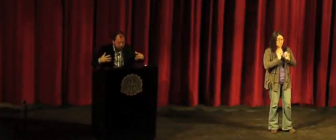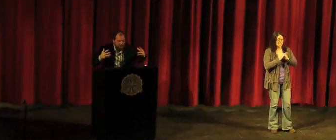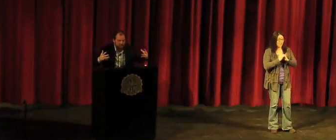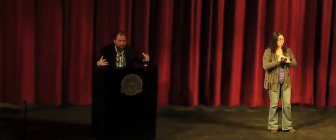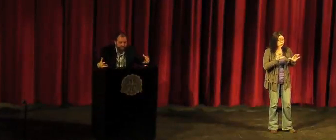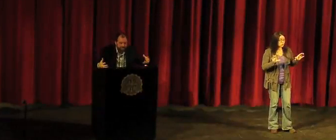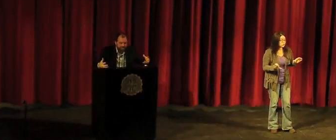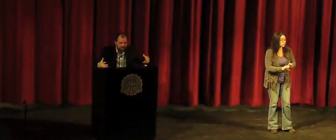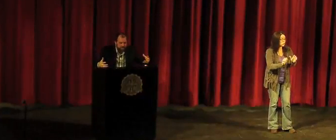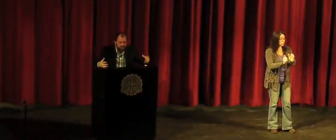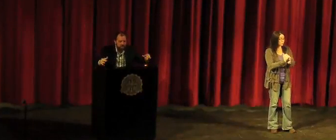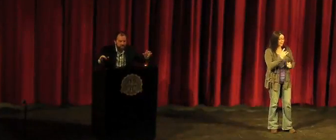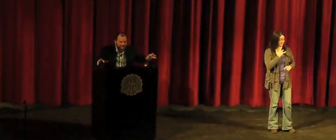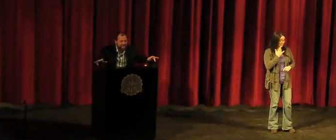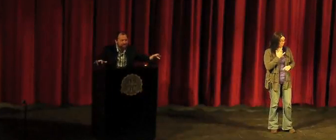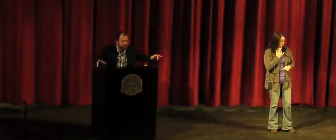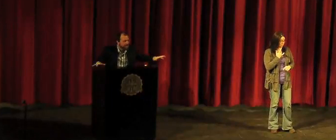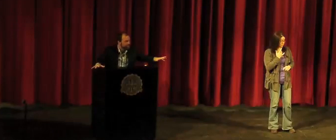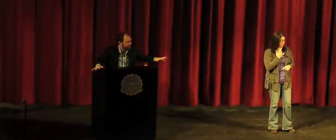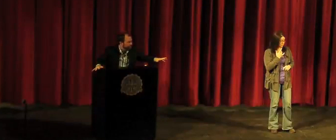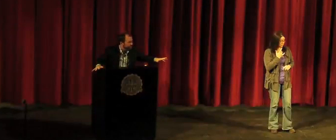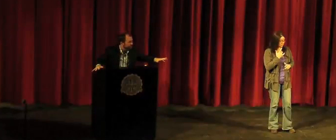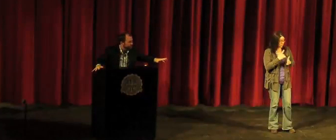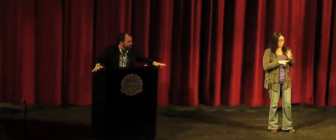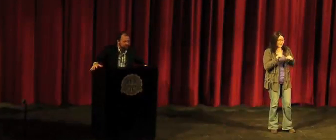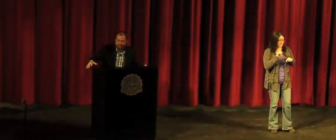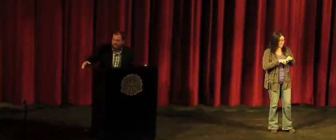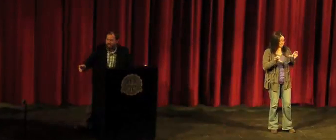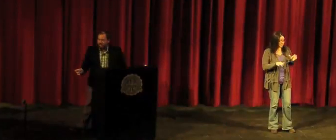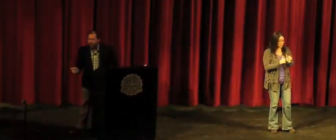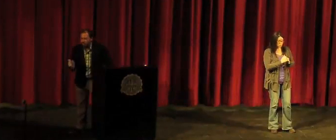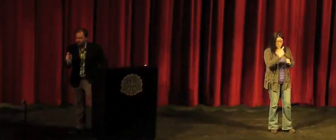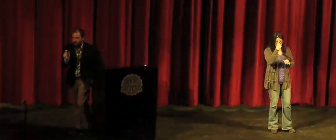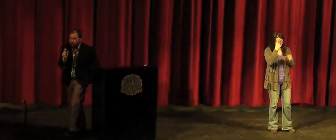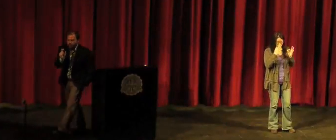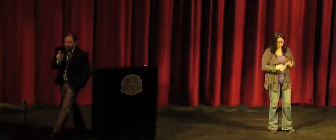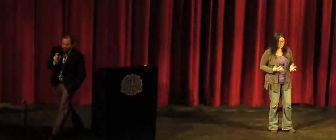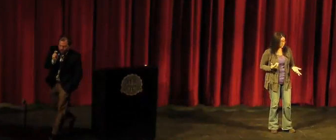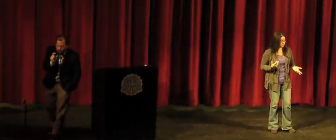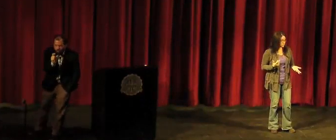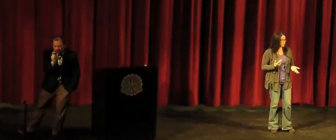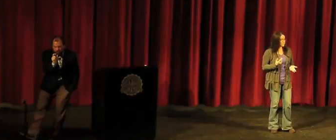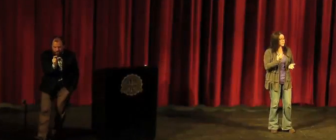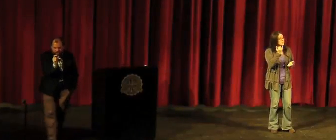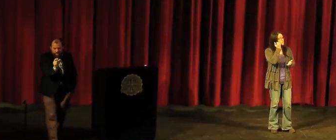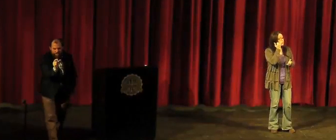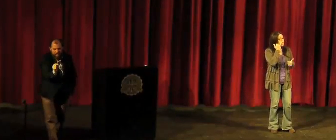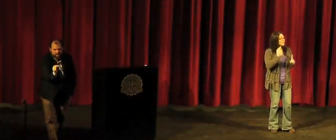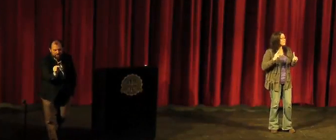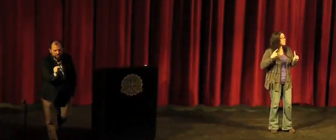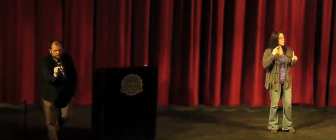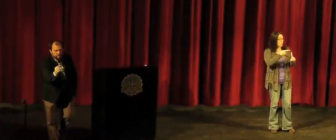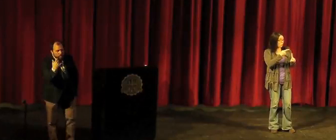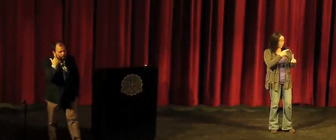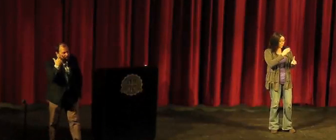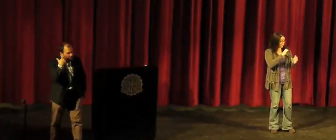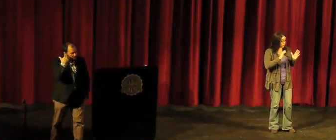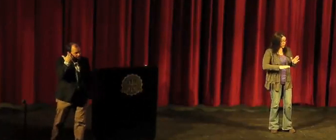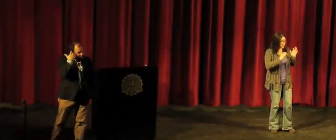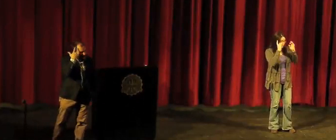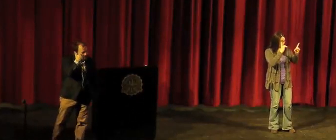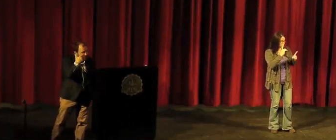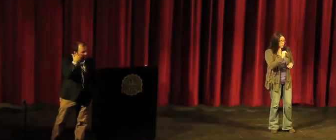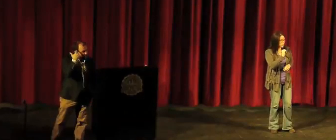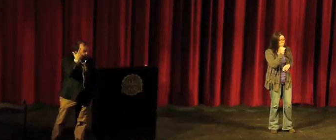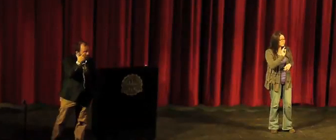do by feel what cannot be done by regular conscious thought? In other words, what if the goal of a Christian education was not